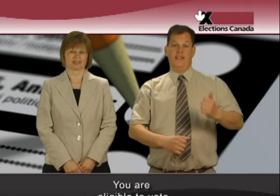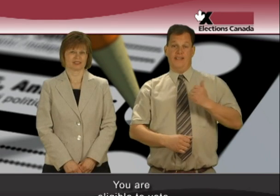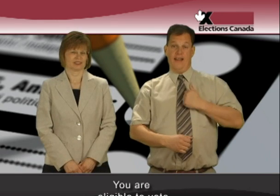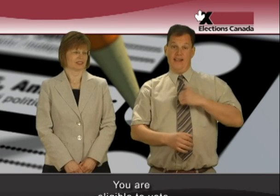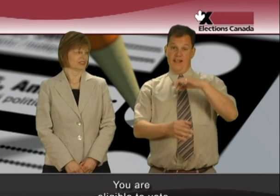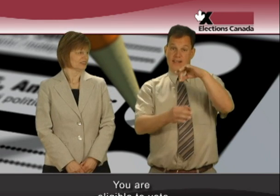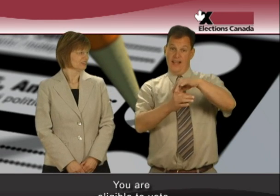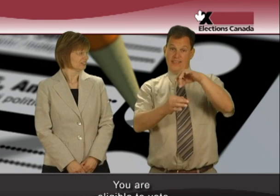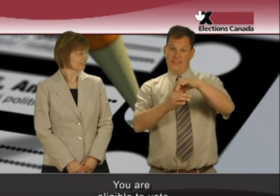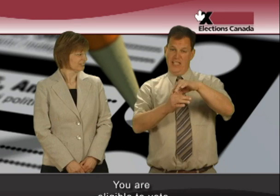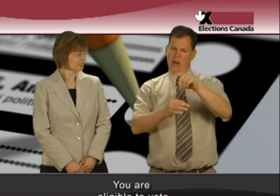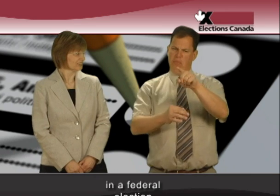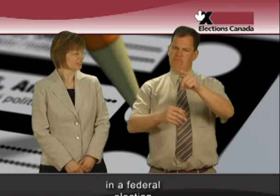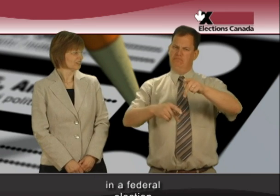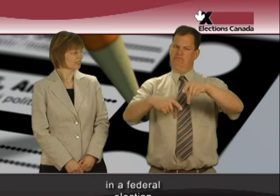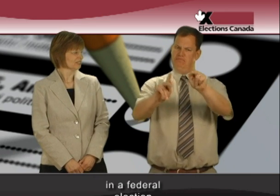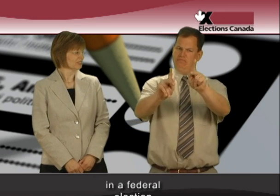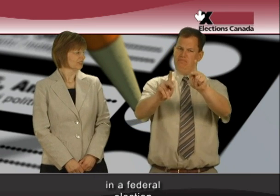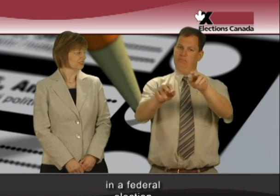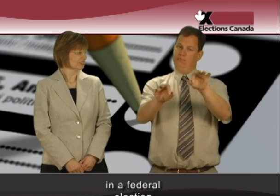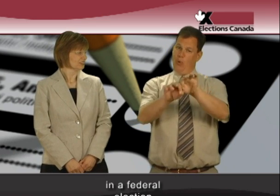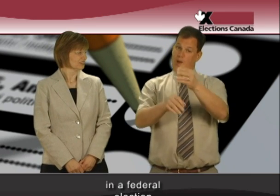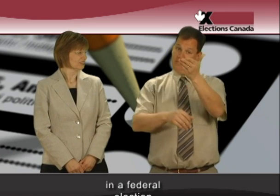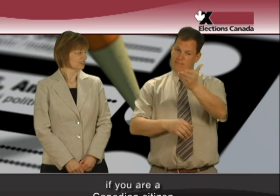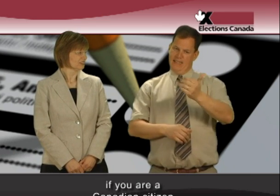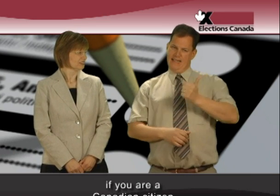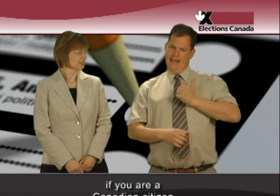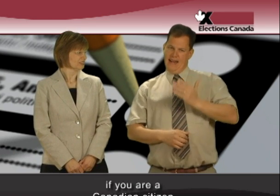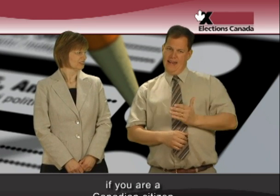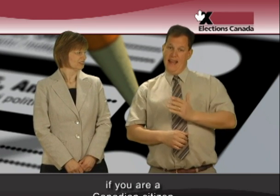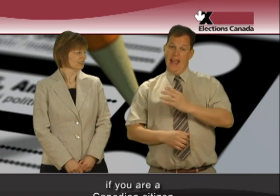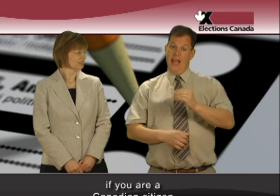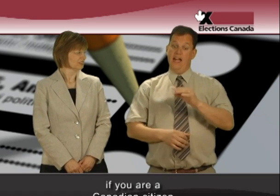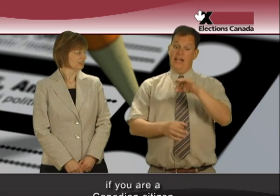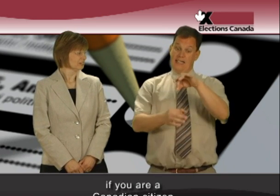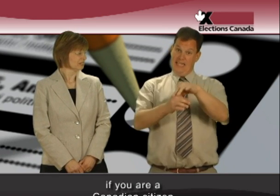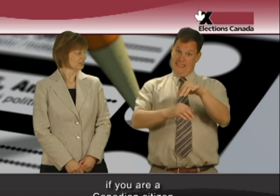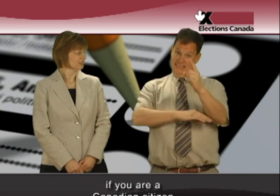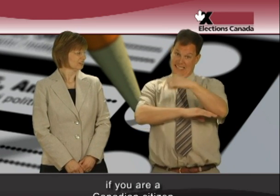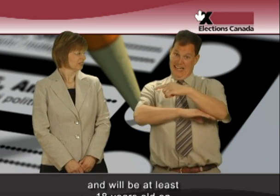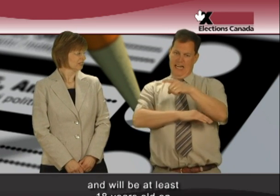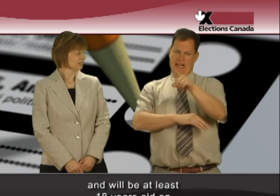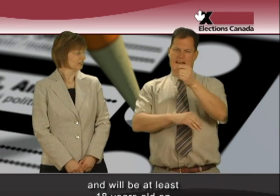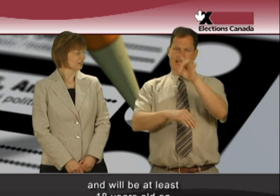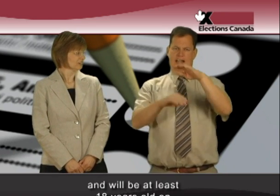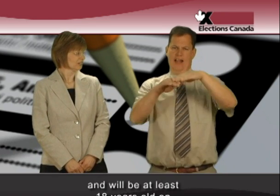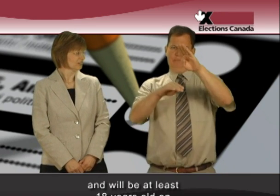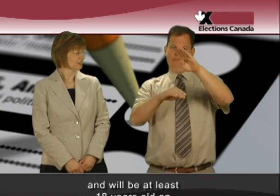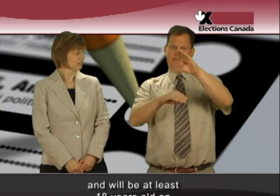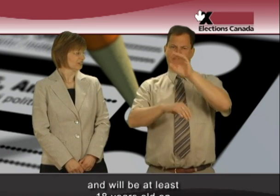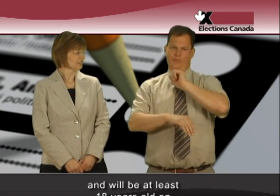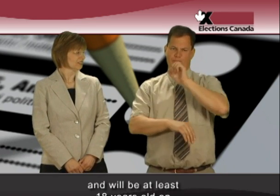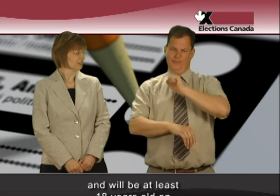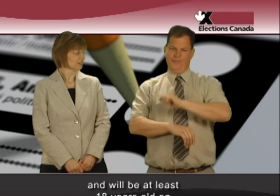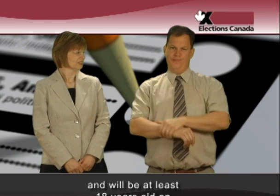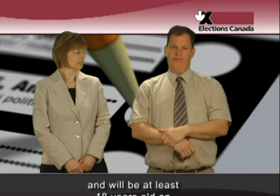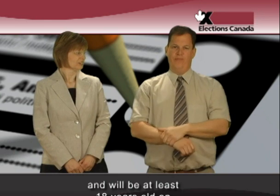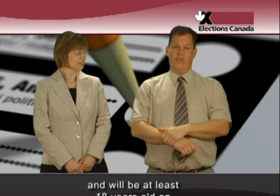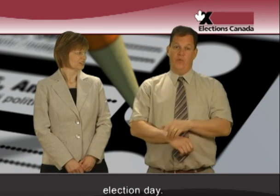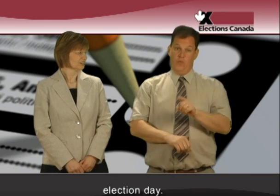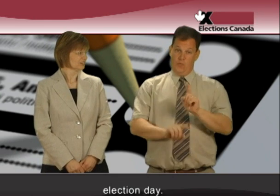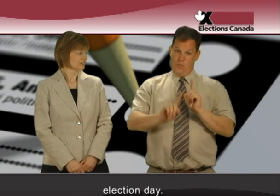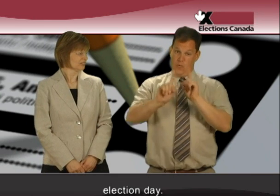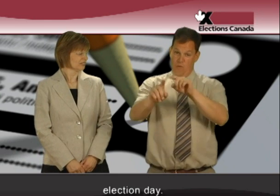You are eligible to vote in a federal election if you are a Canadian citizen and will be at least 18 years